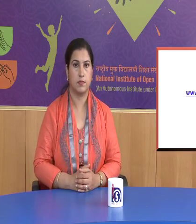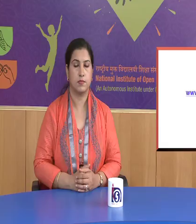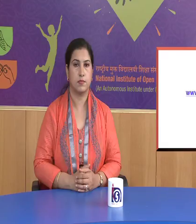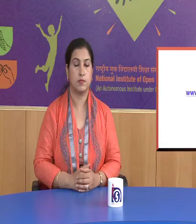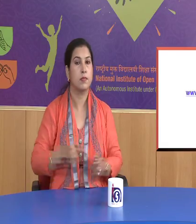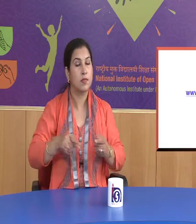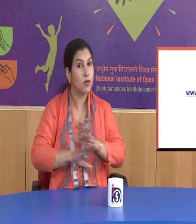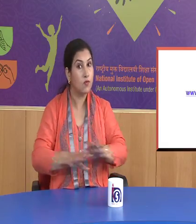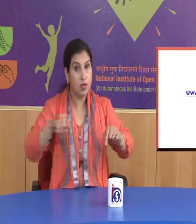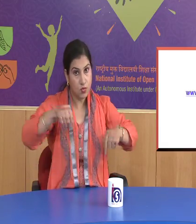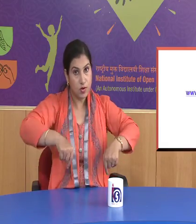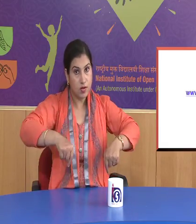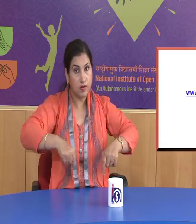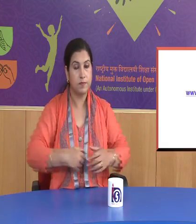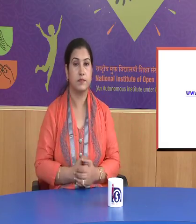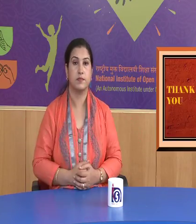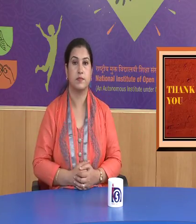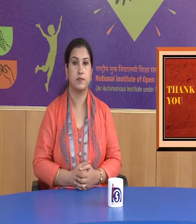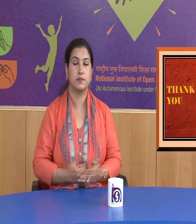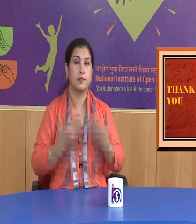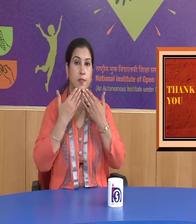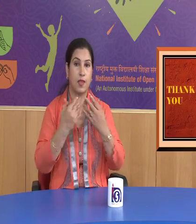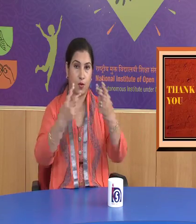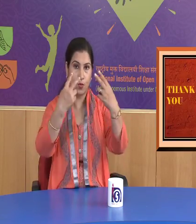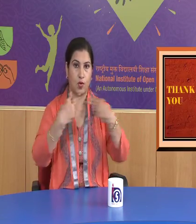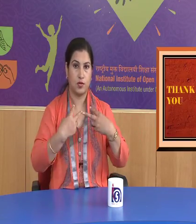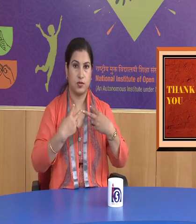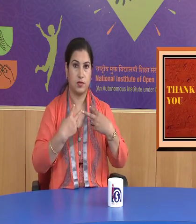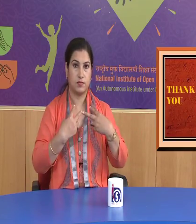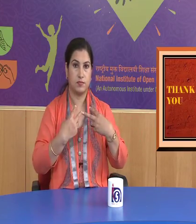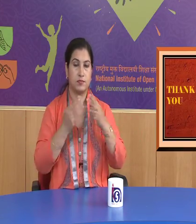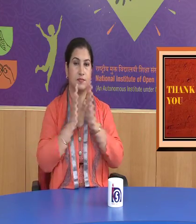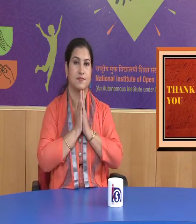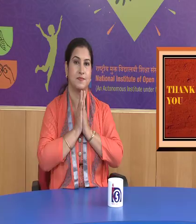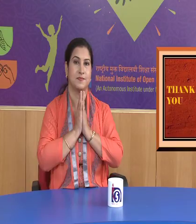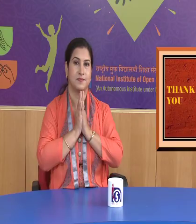That's all for today. Thanks for watching. Namaskar.